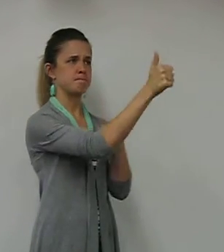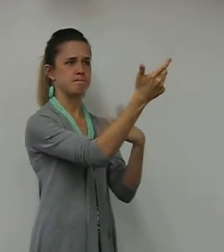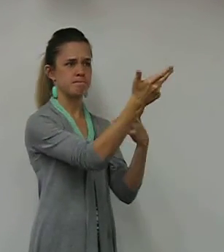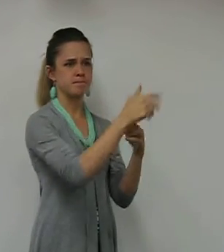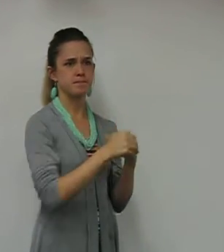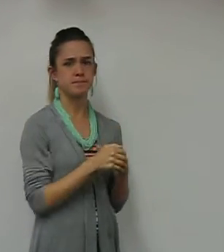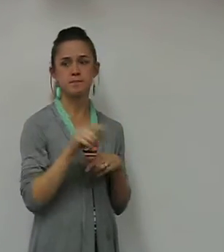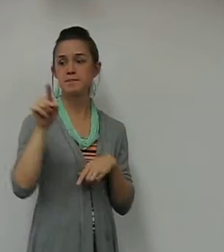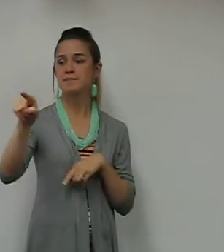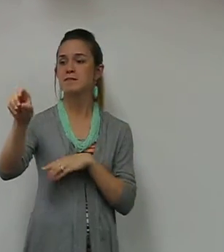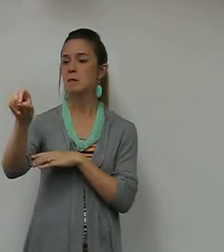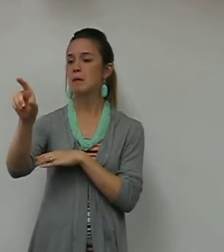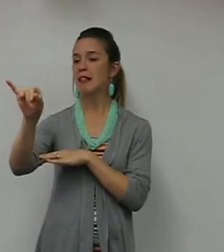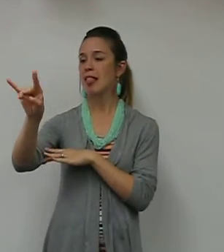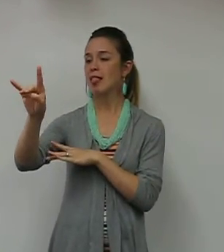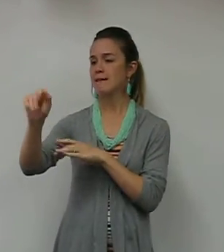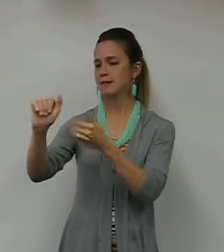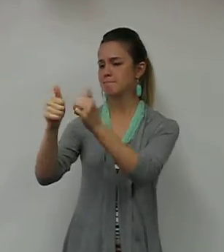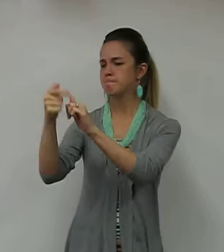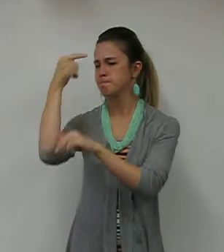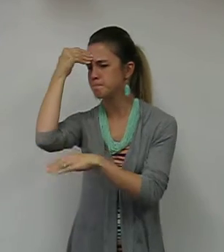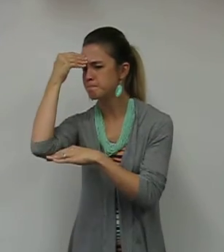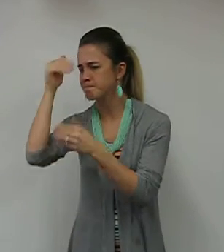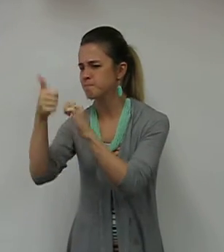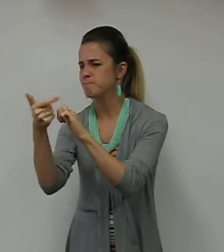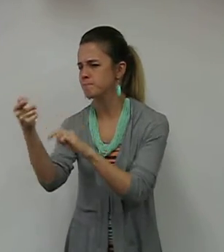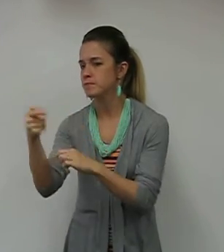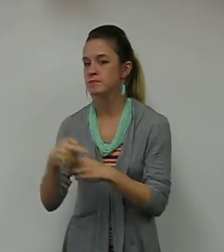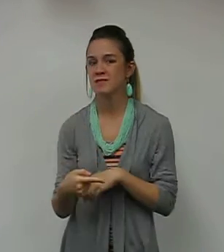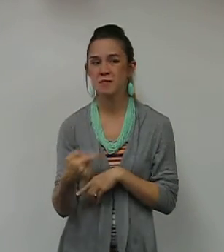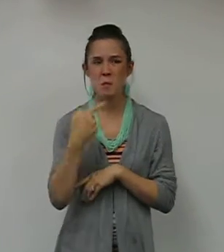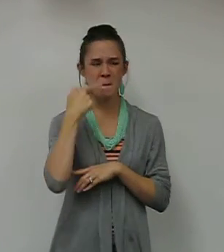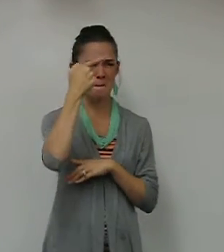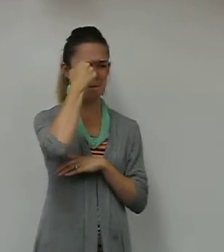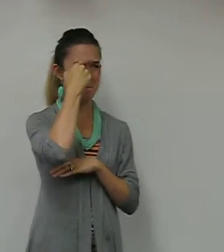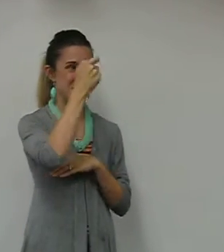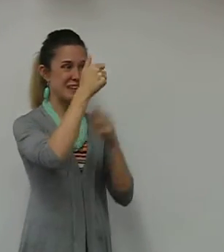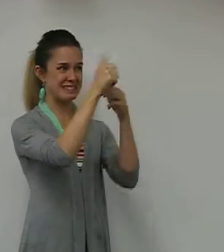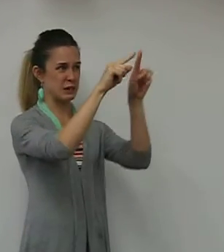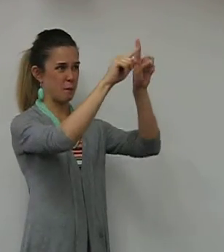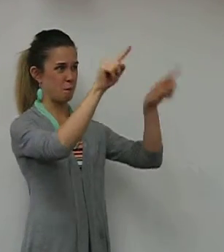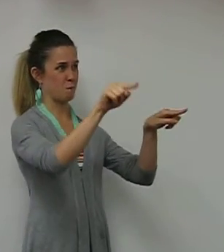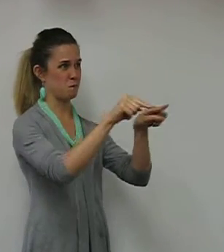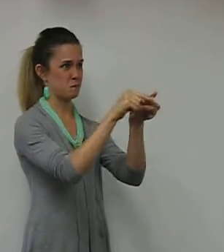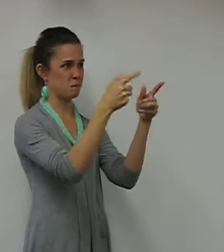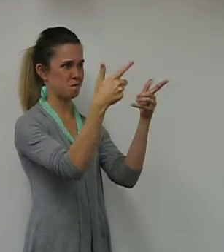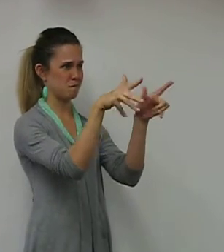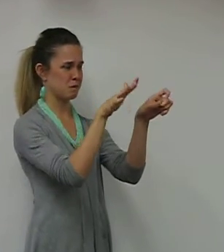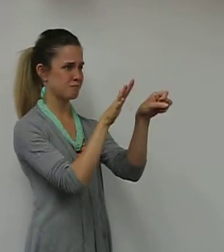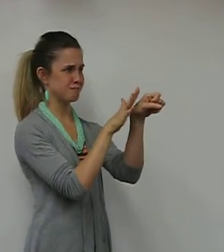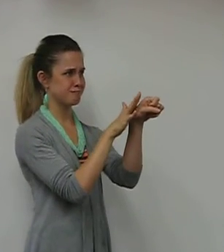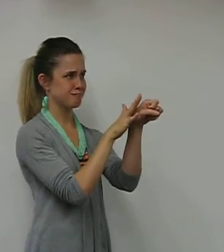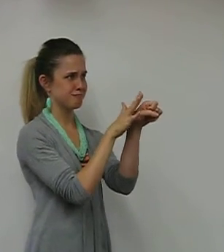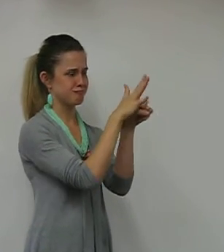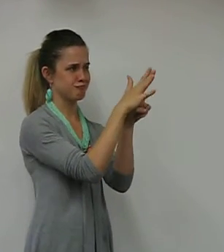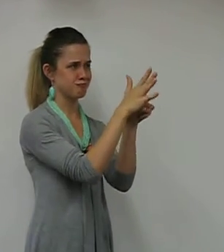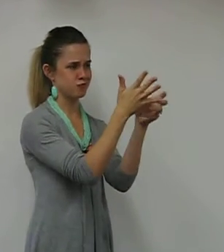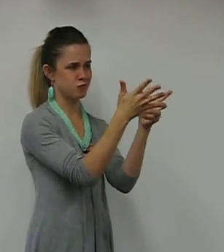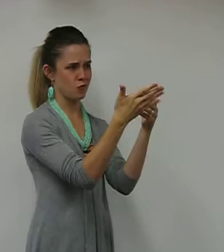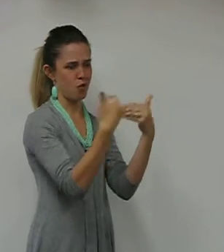know? Because it's a 10 frame and it has 10